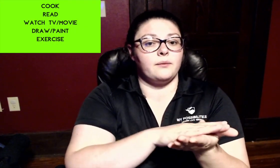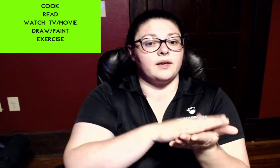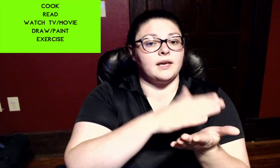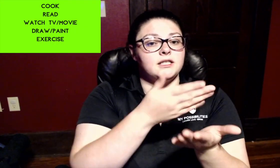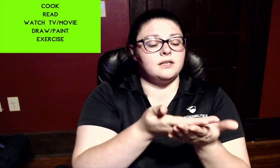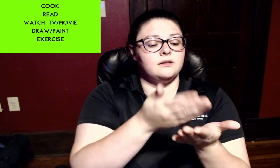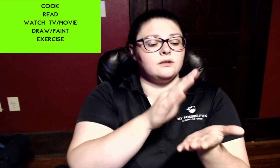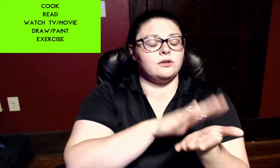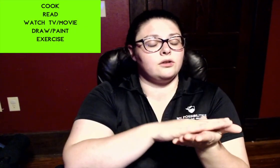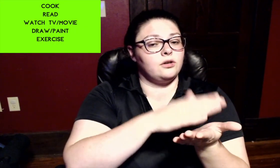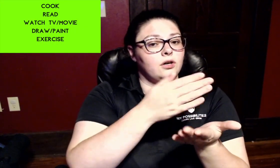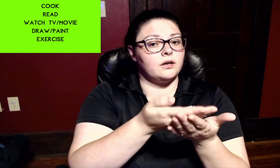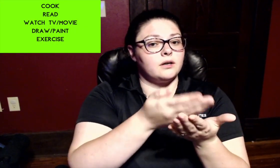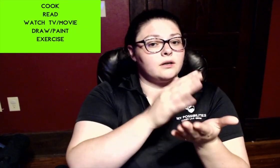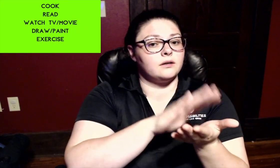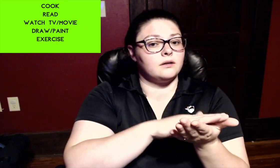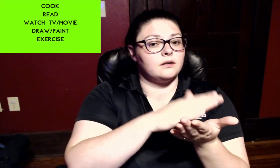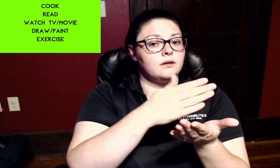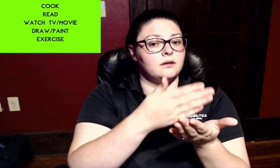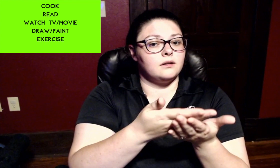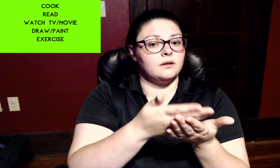kitchen. Cook.